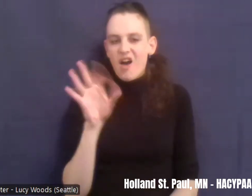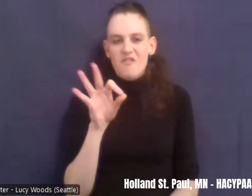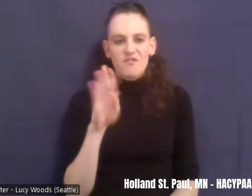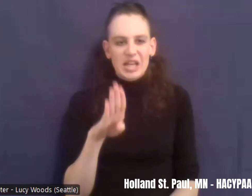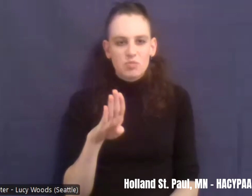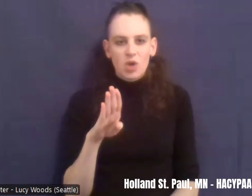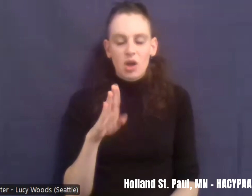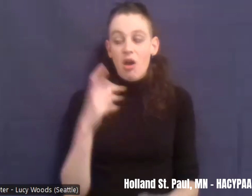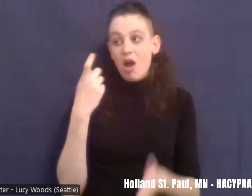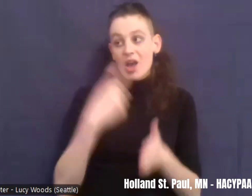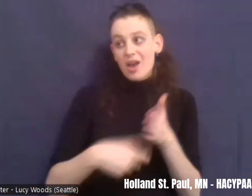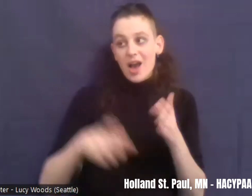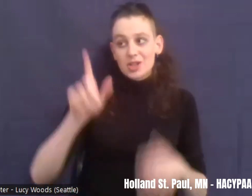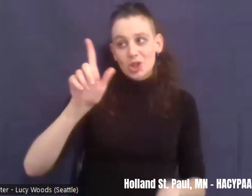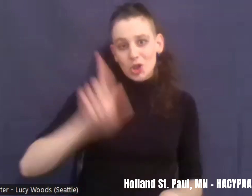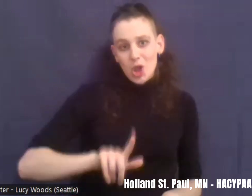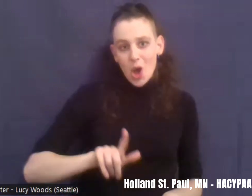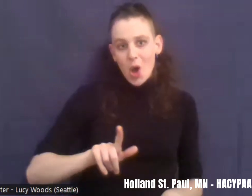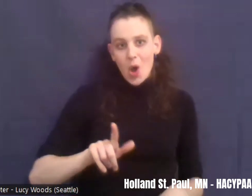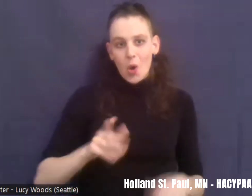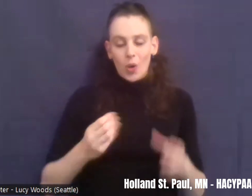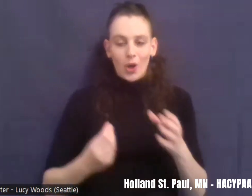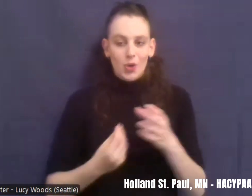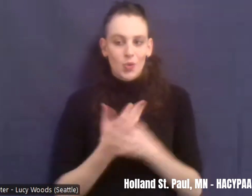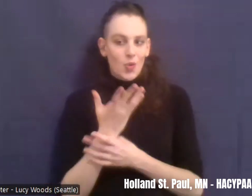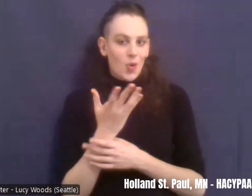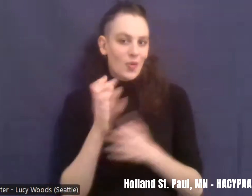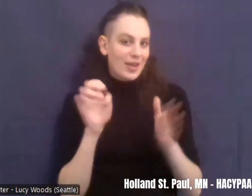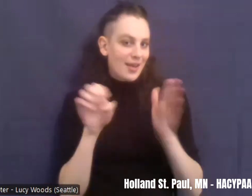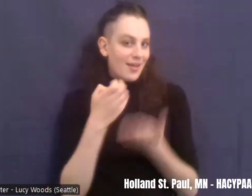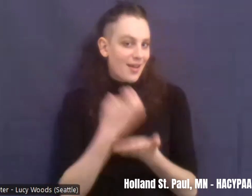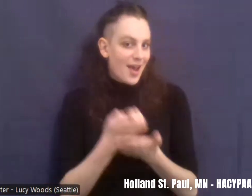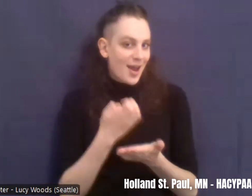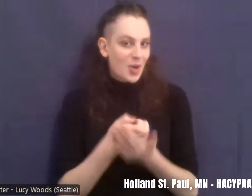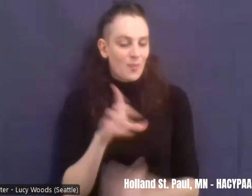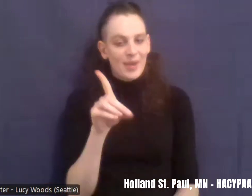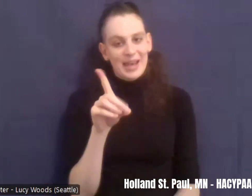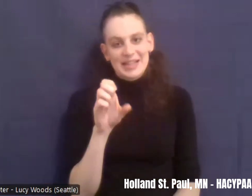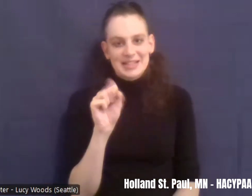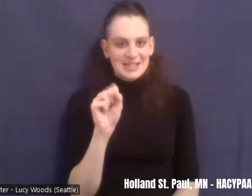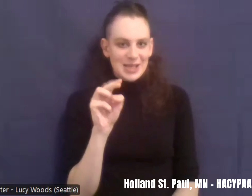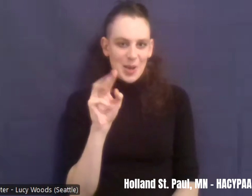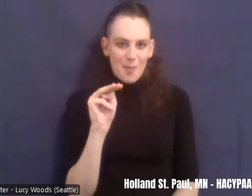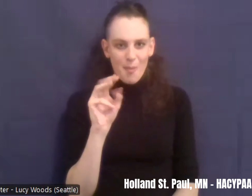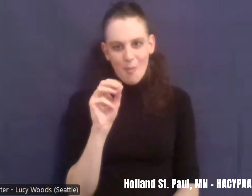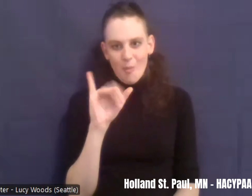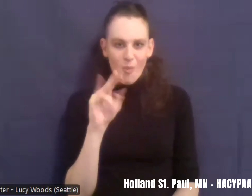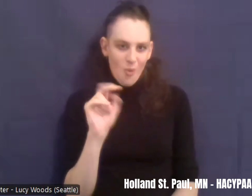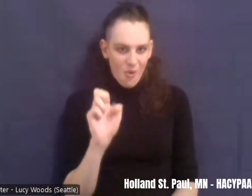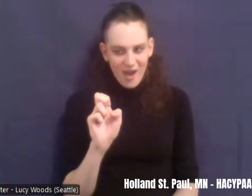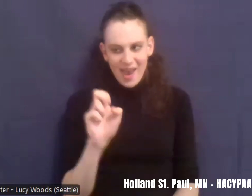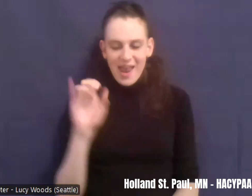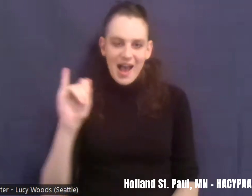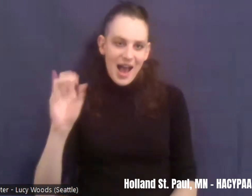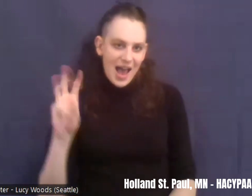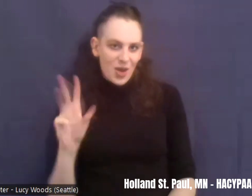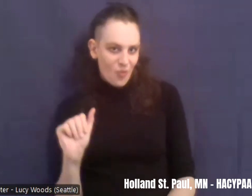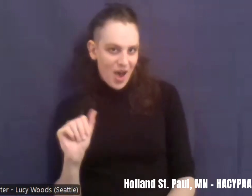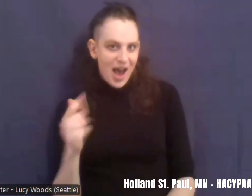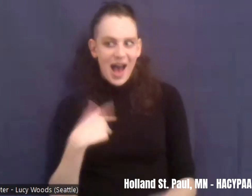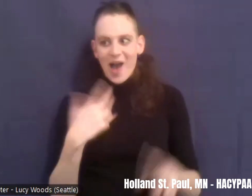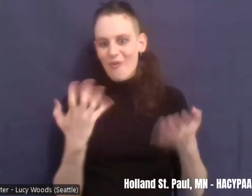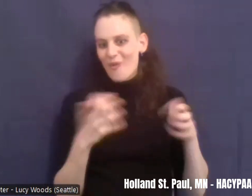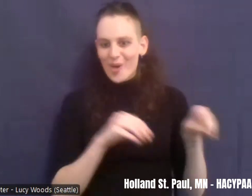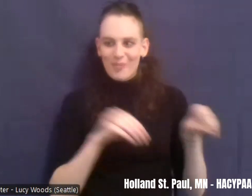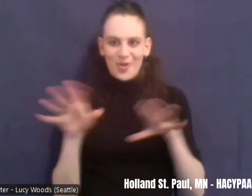low, growing economy, Des Moines, Iowa. And I was like, yo, I'm moving to Iowa. And all my friends were like,